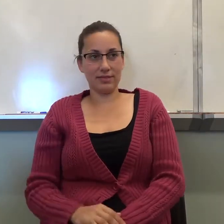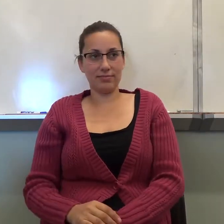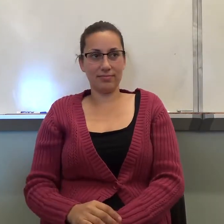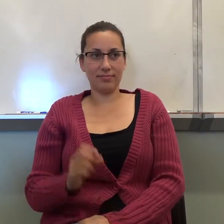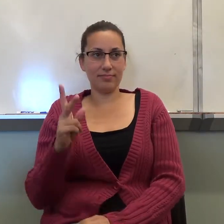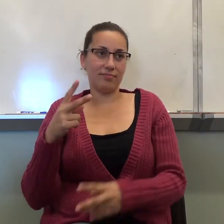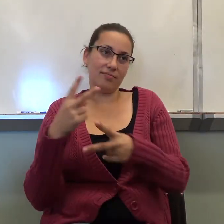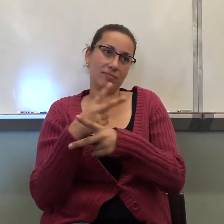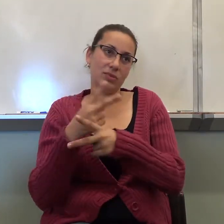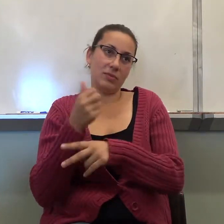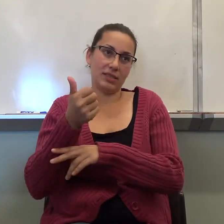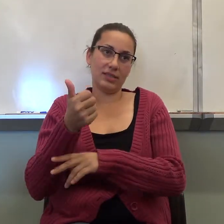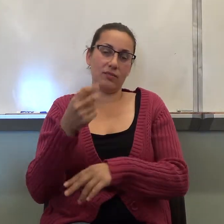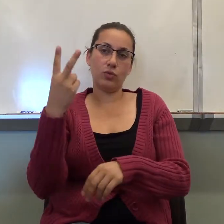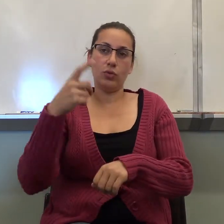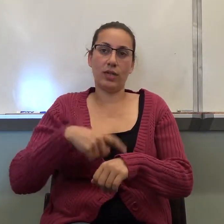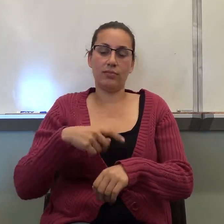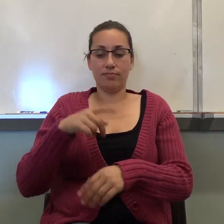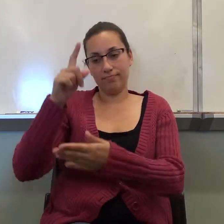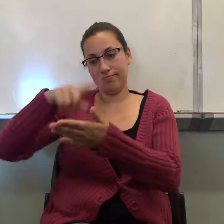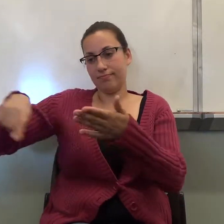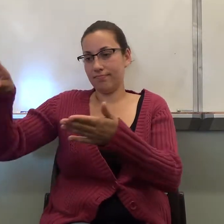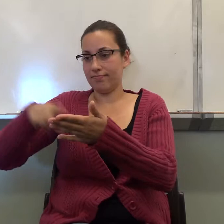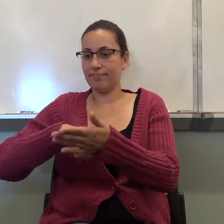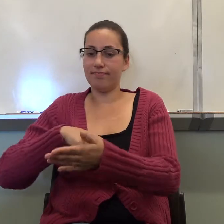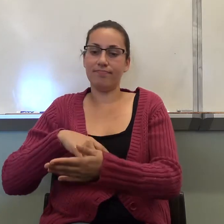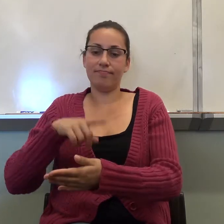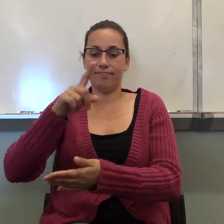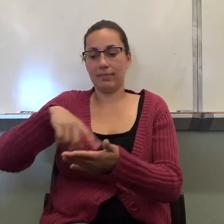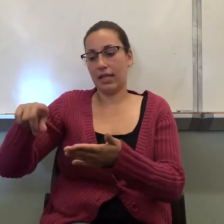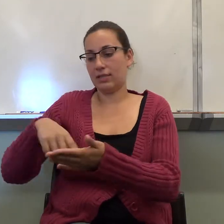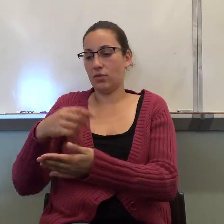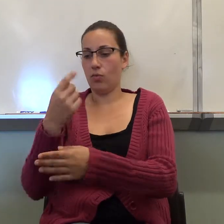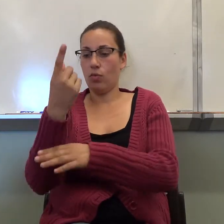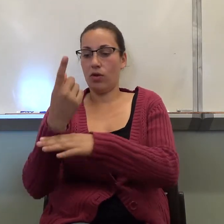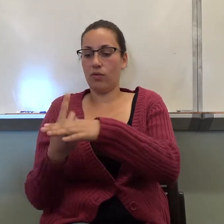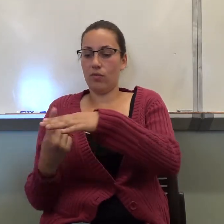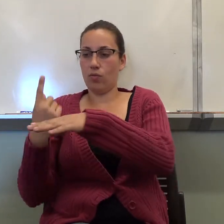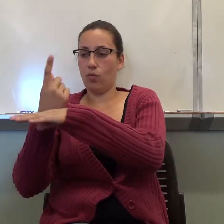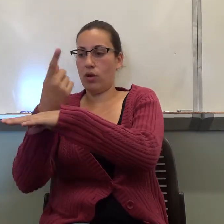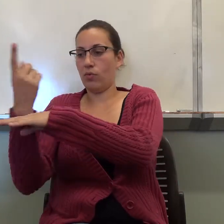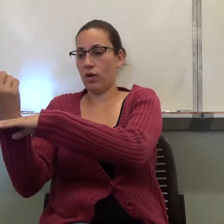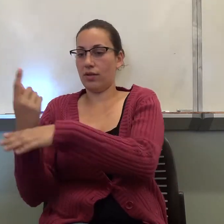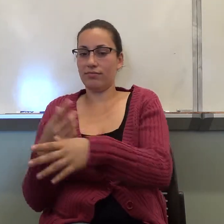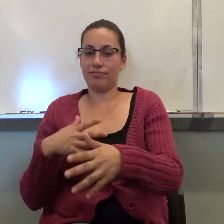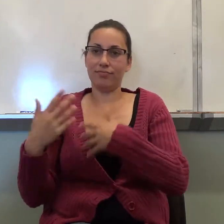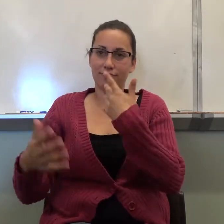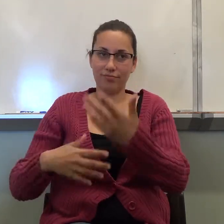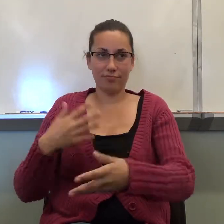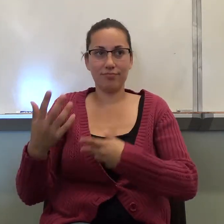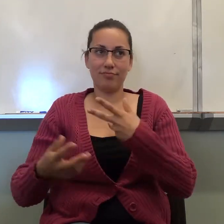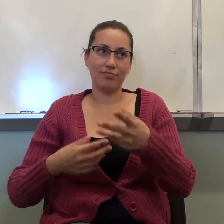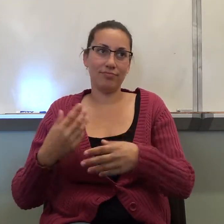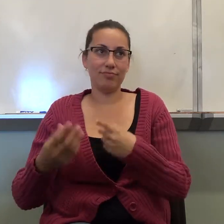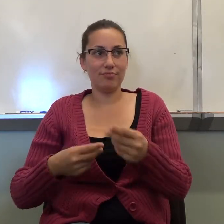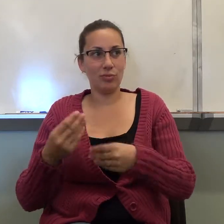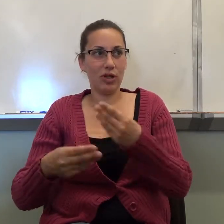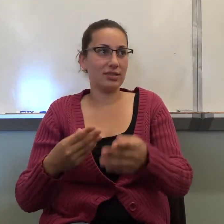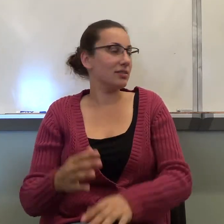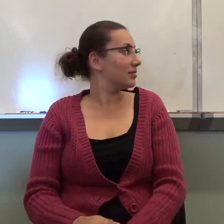can we cancel? Sure we can cancel. That goes out, 1 over 1. This goes into there 11 times, and so forth. So what